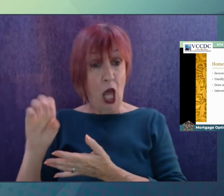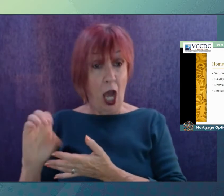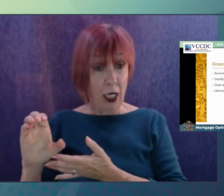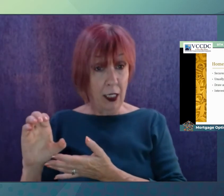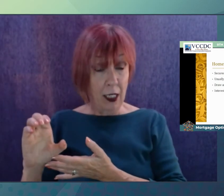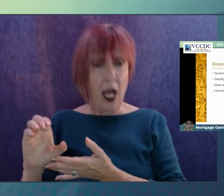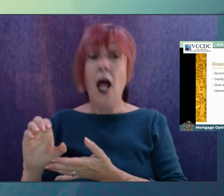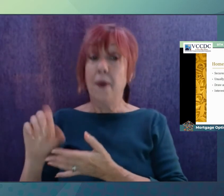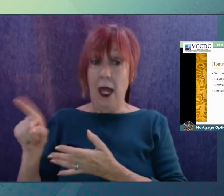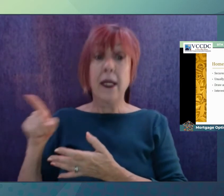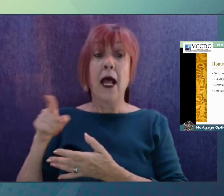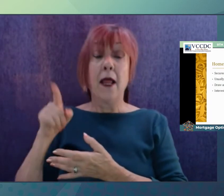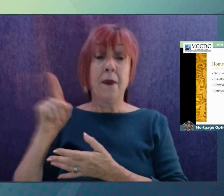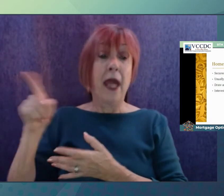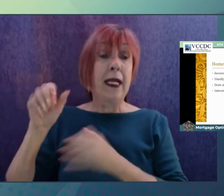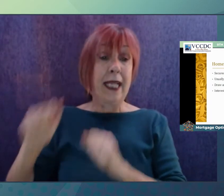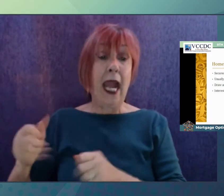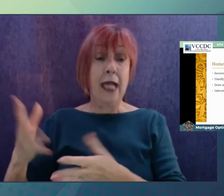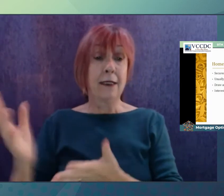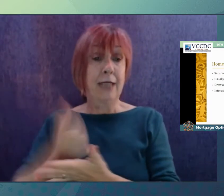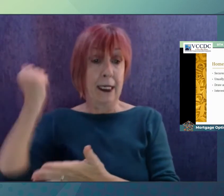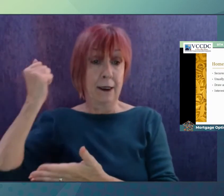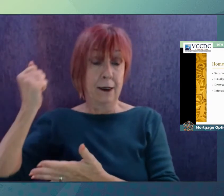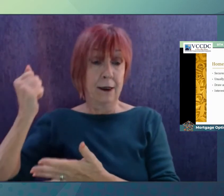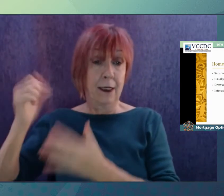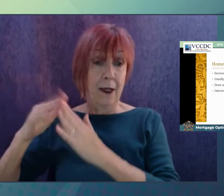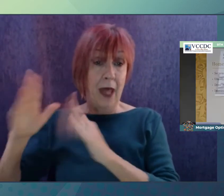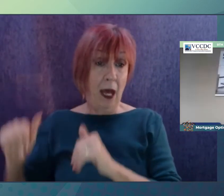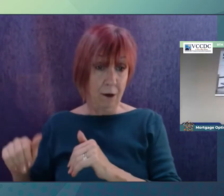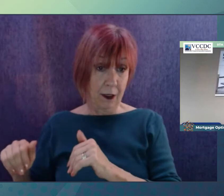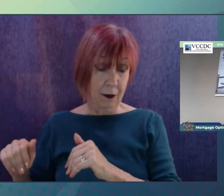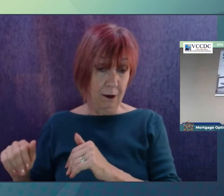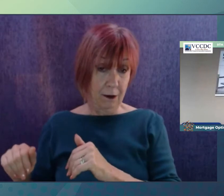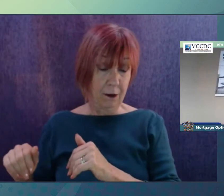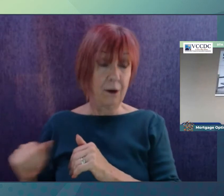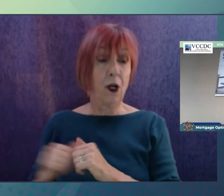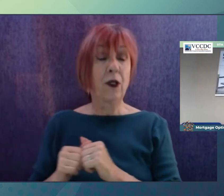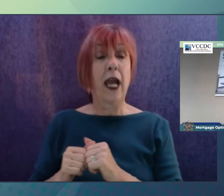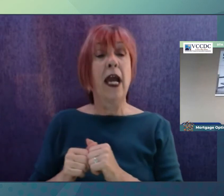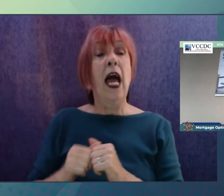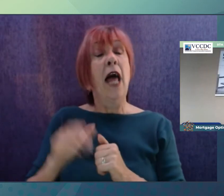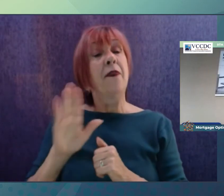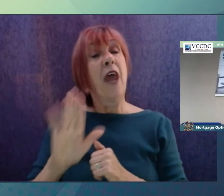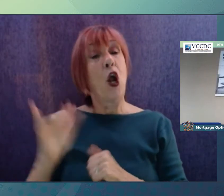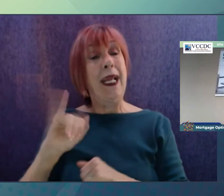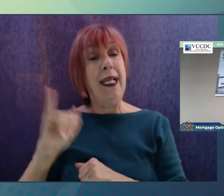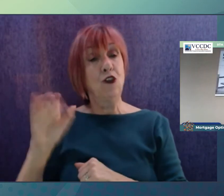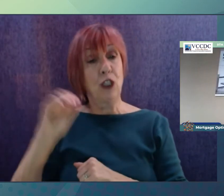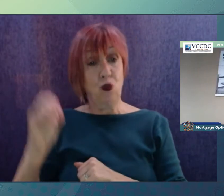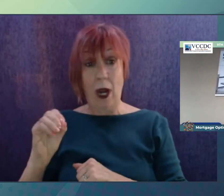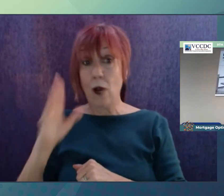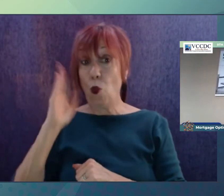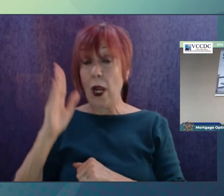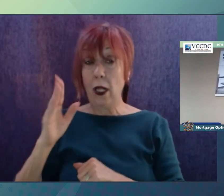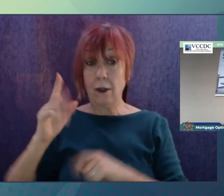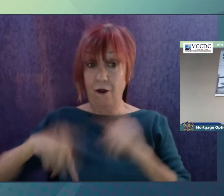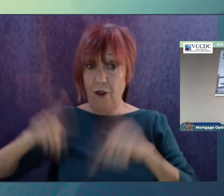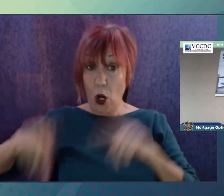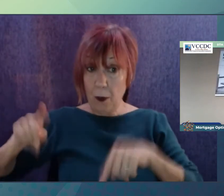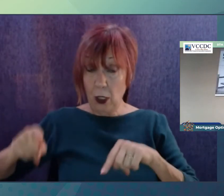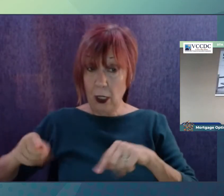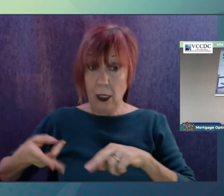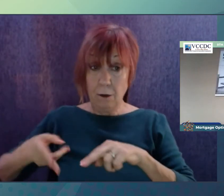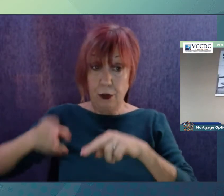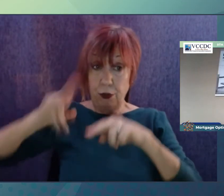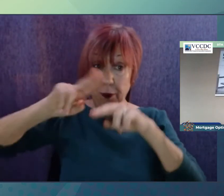home. A HELOC has a variable interest rate, meaning the rate can increase or decrease over the years. As a result, the minimum payment can increase